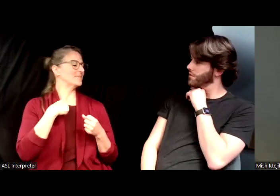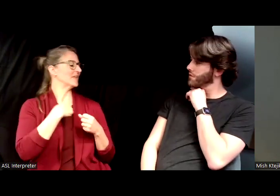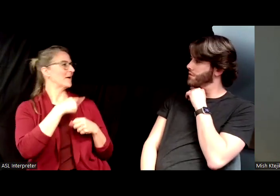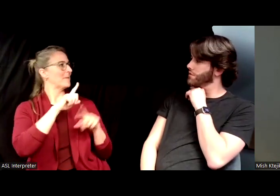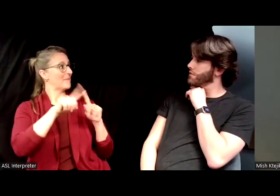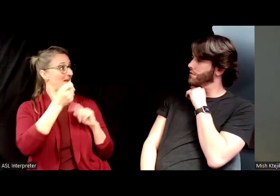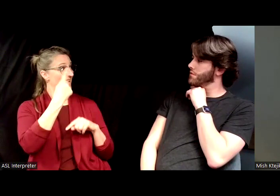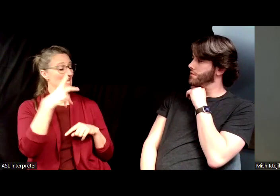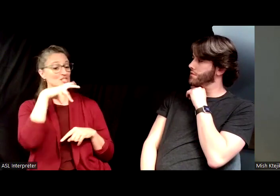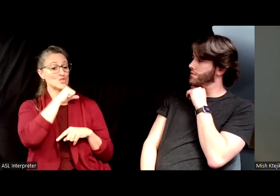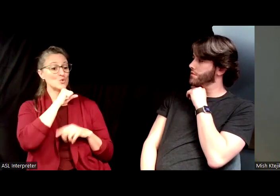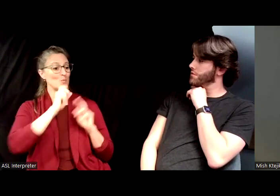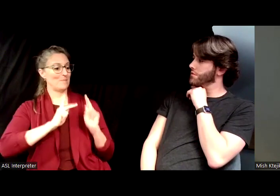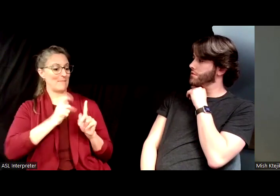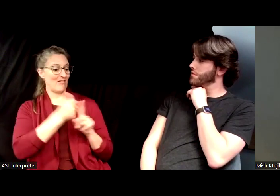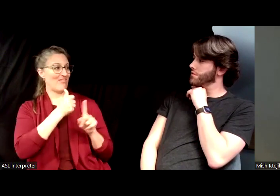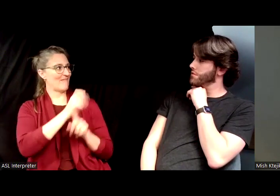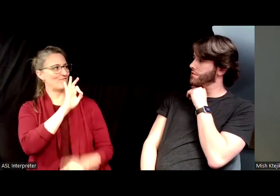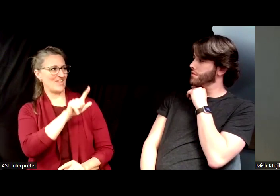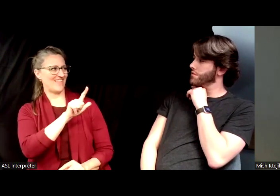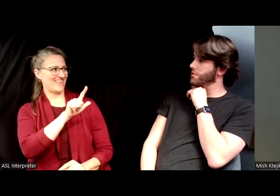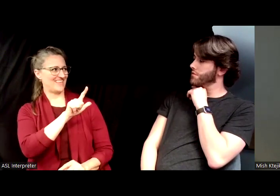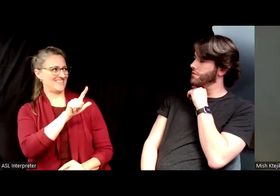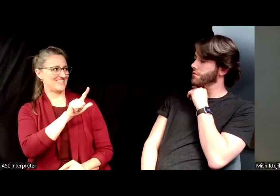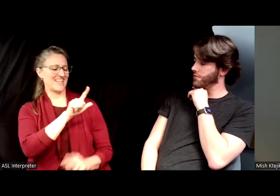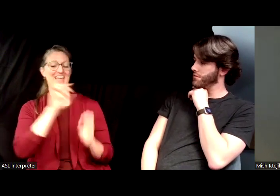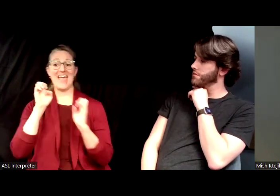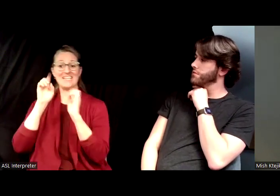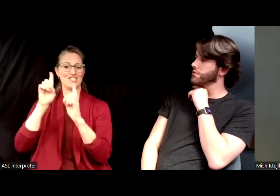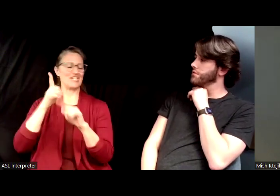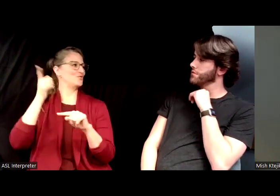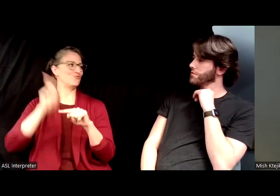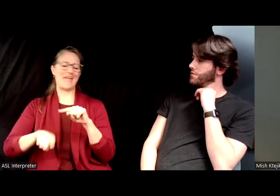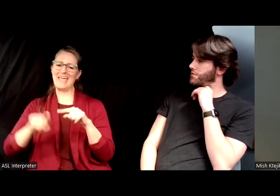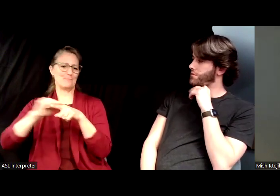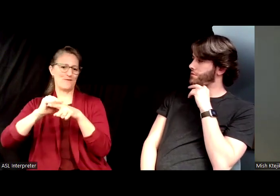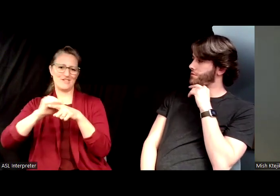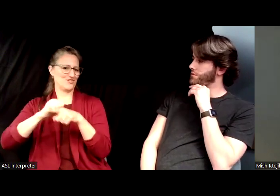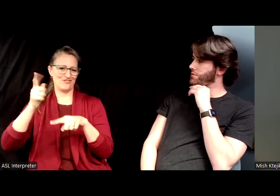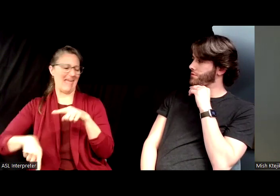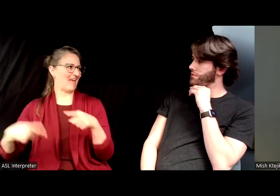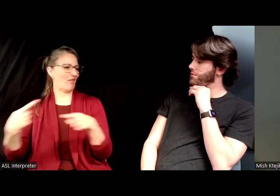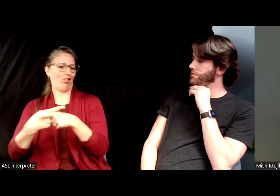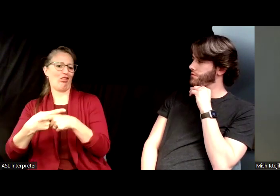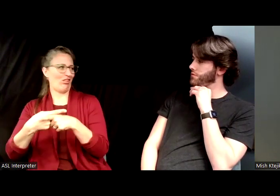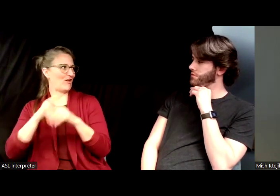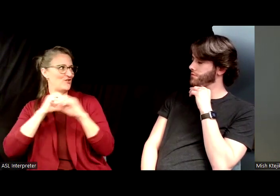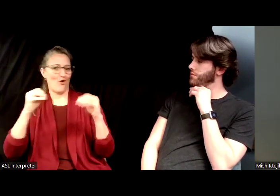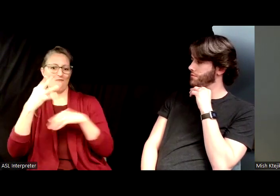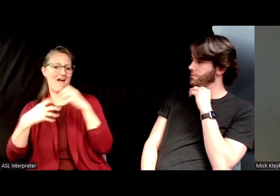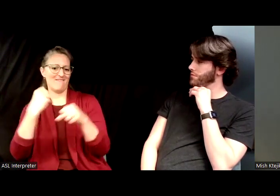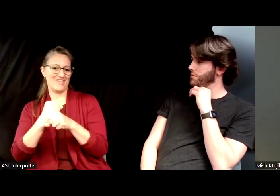But that's assuming people are in the freelance world. In education, you can't do traditional. Right. So you don't get those 5